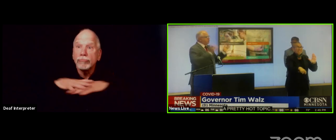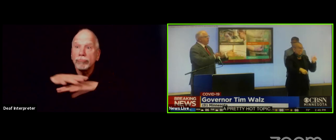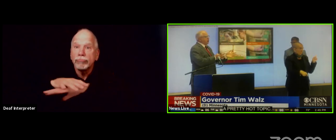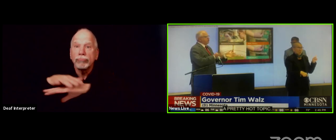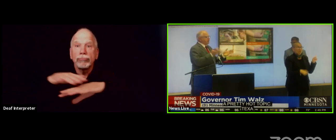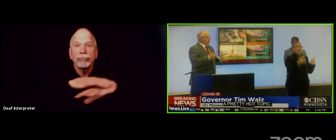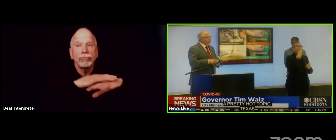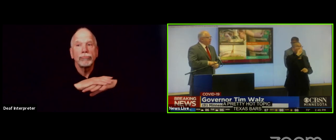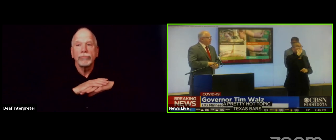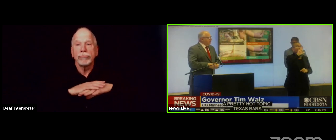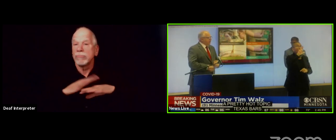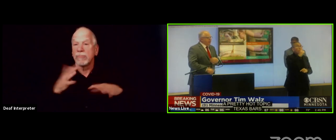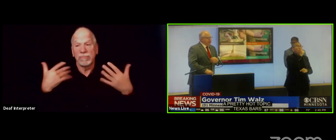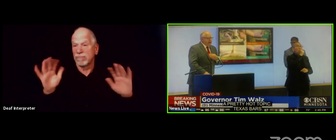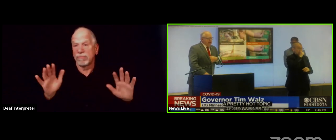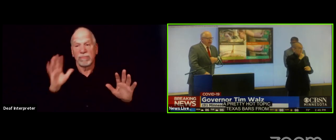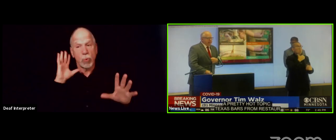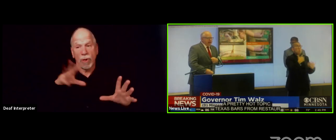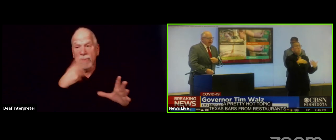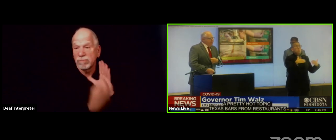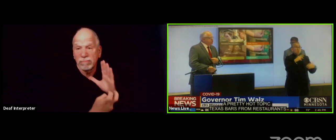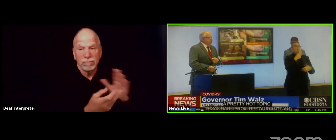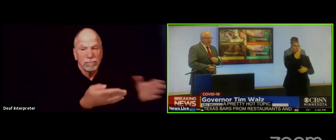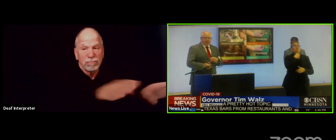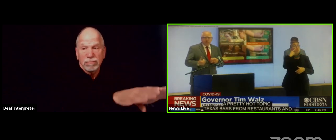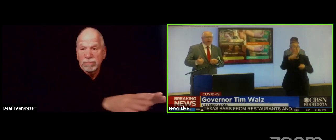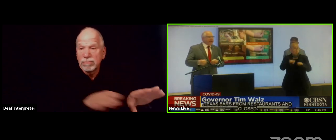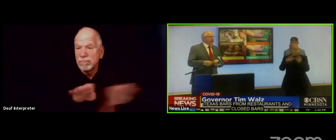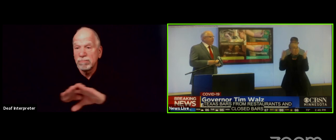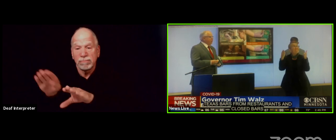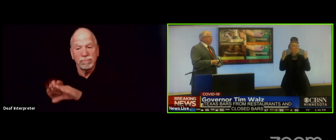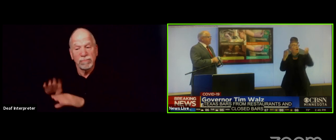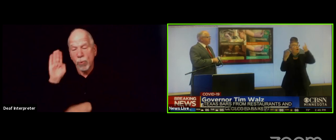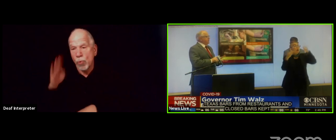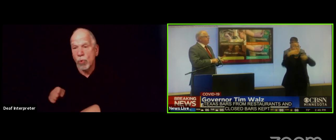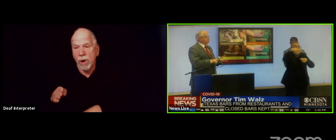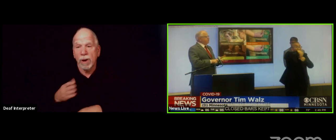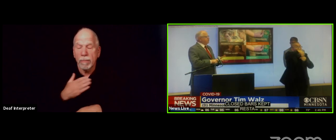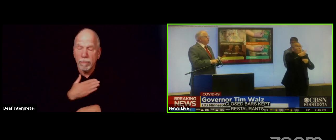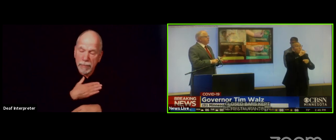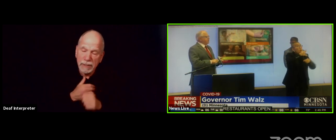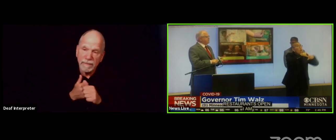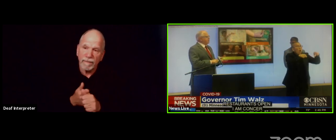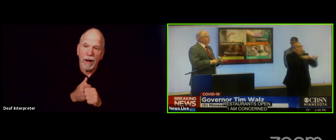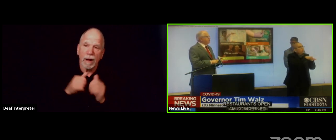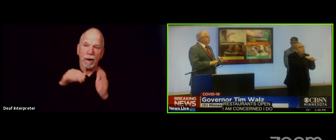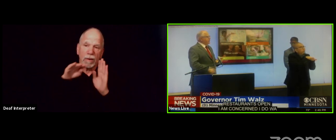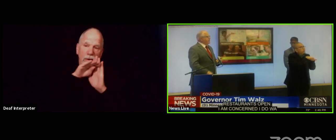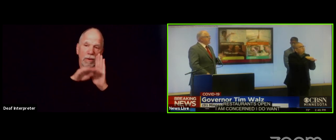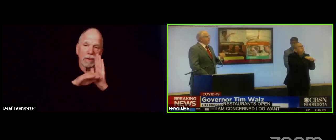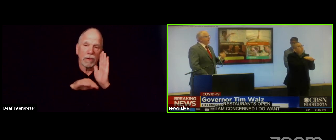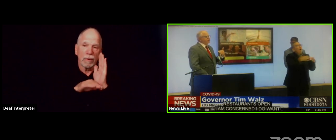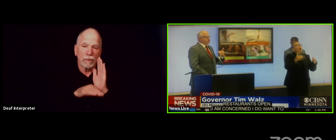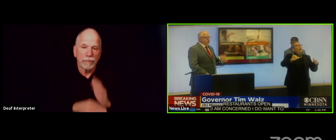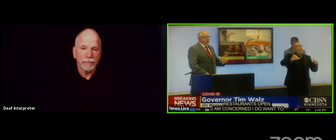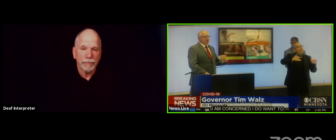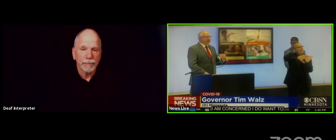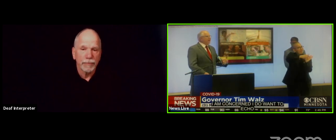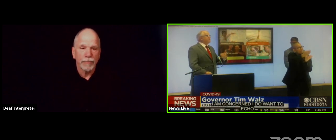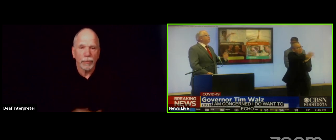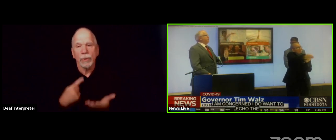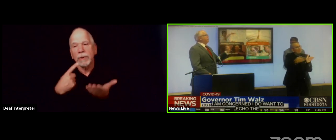closed bars, kept restaurants open. I am concerned. I do want to echo the Licensed Beverage Association, Hospitality Minnesota, sending out